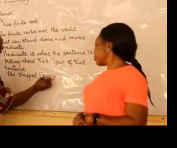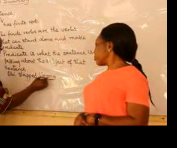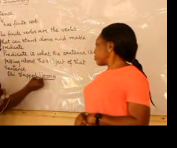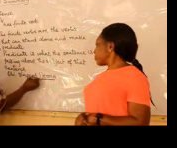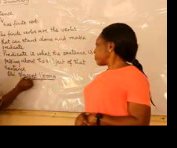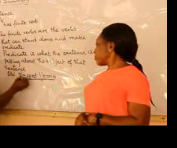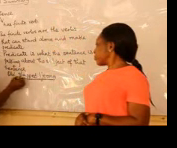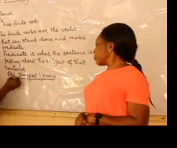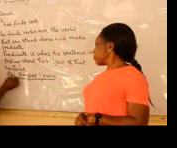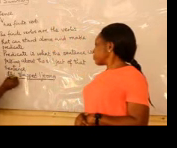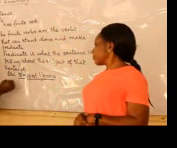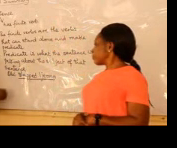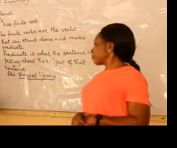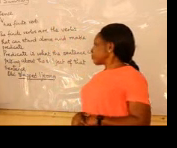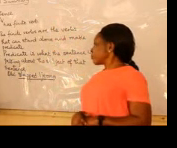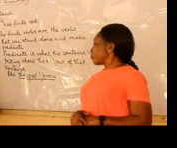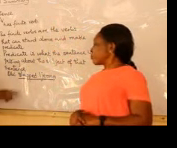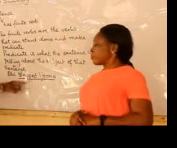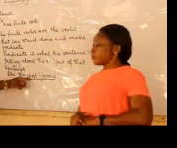so